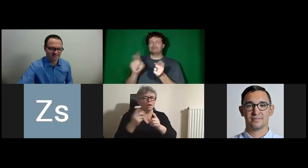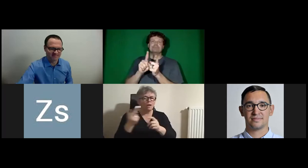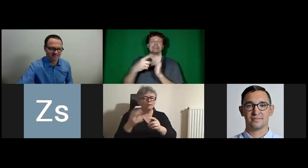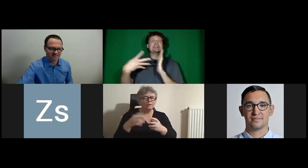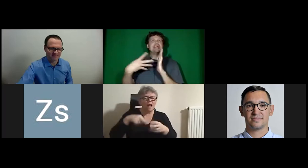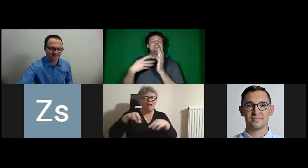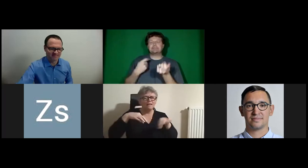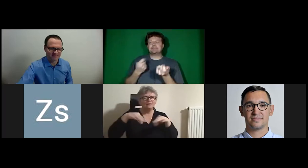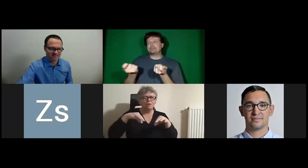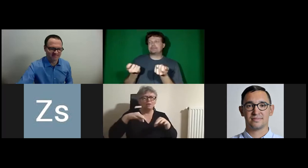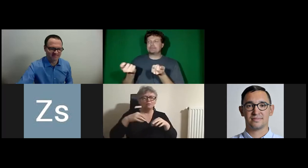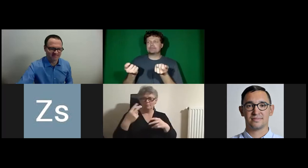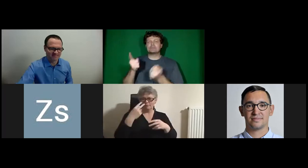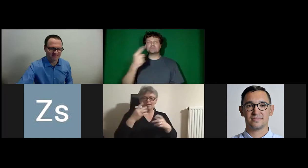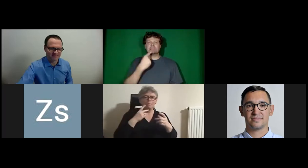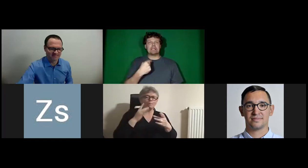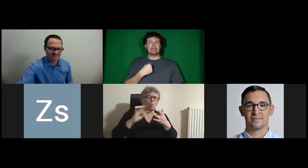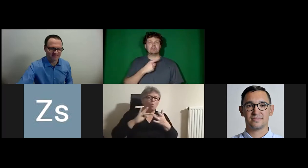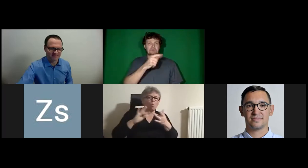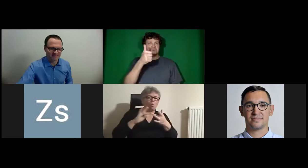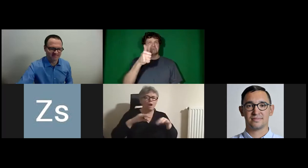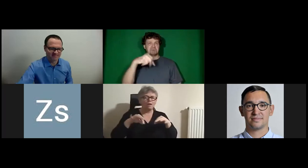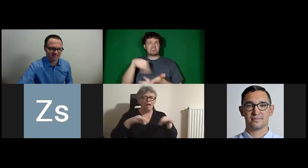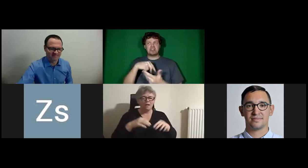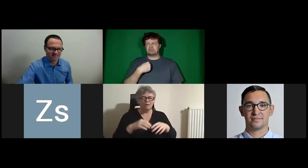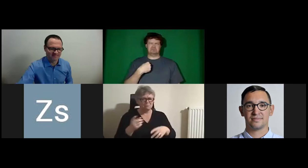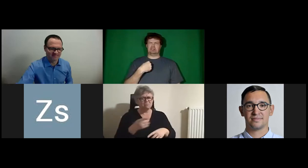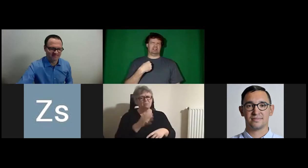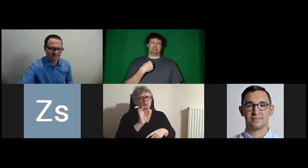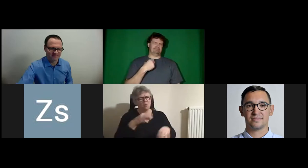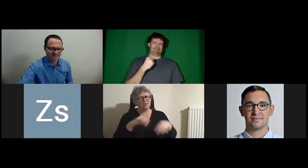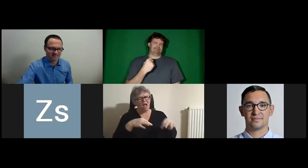I met these two dancers who